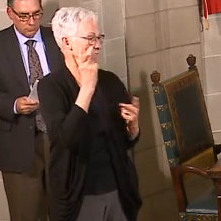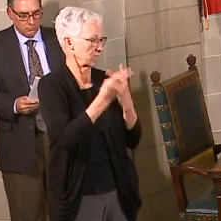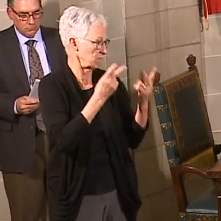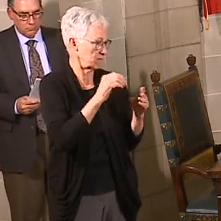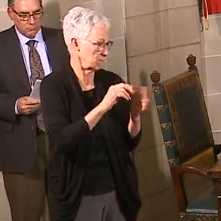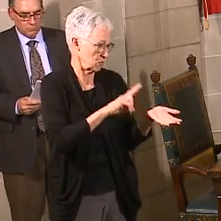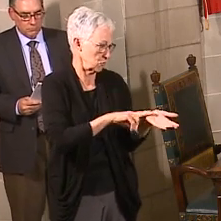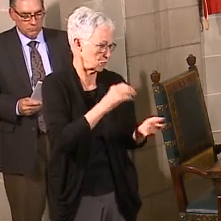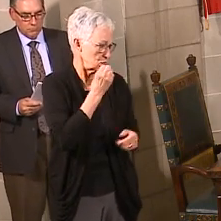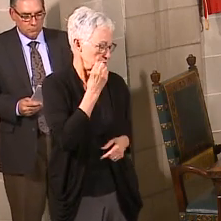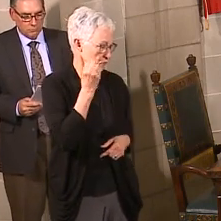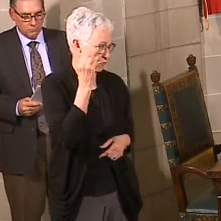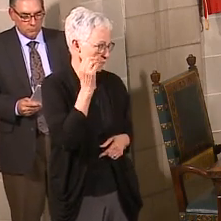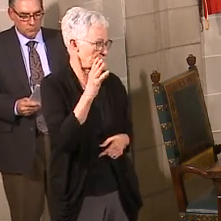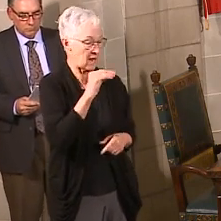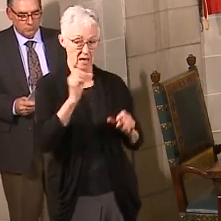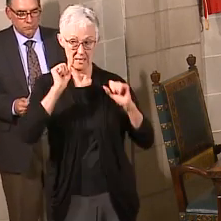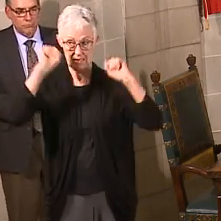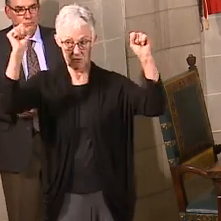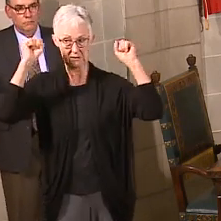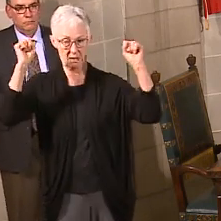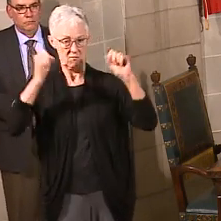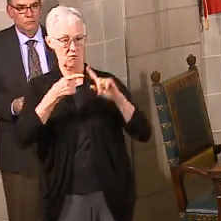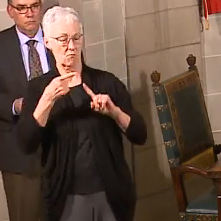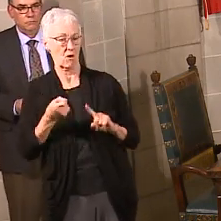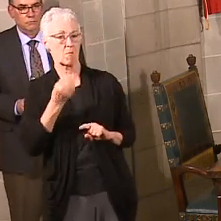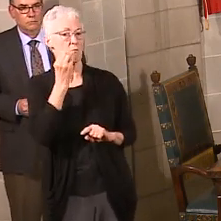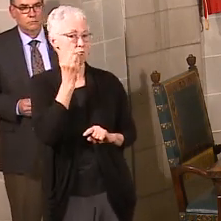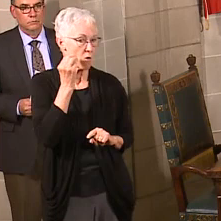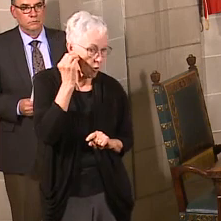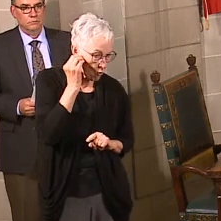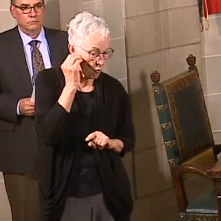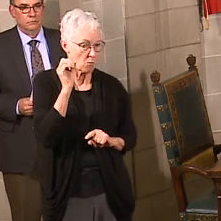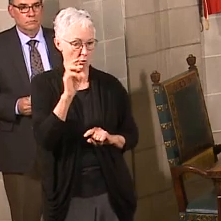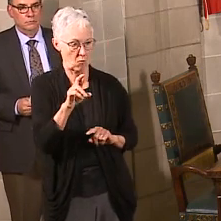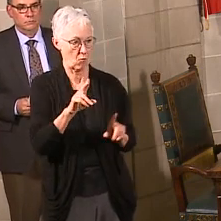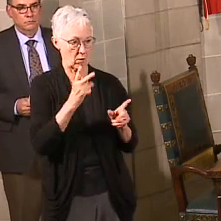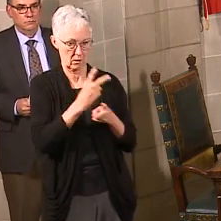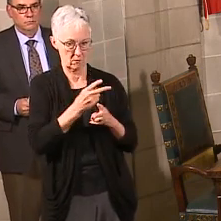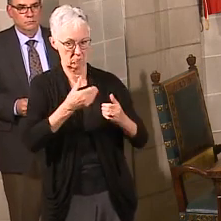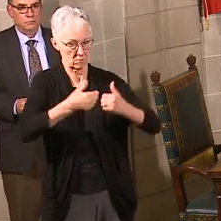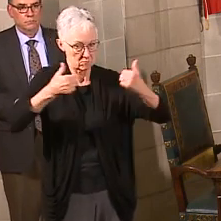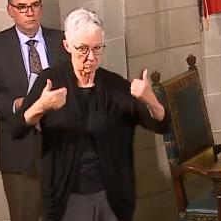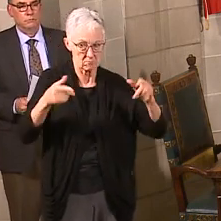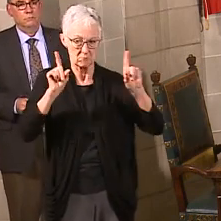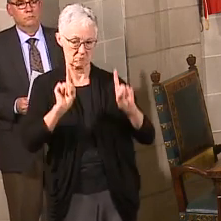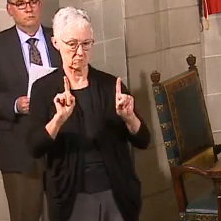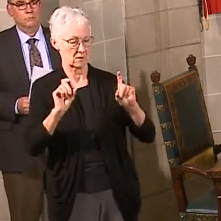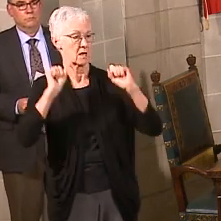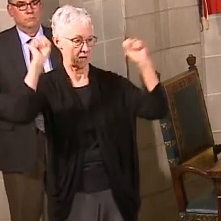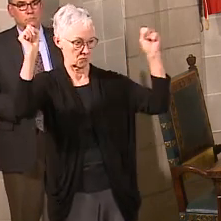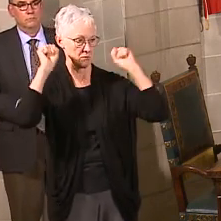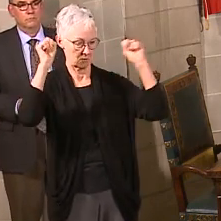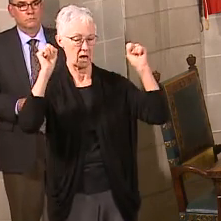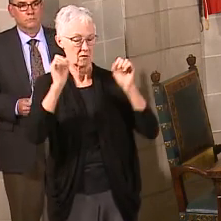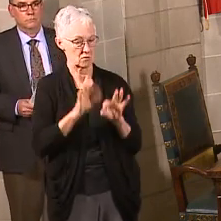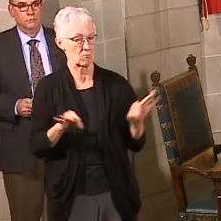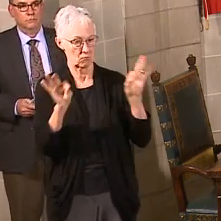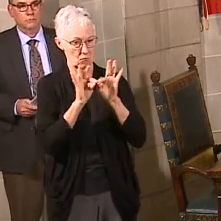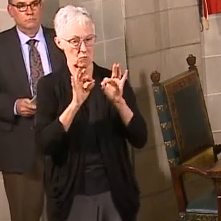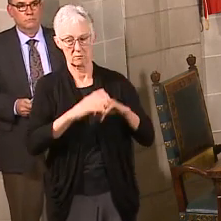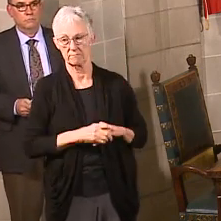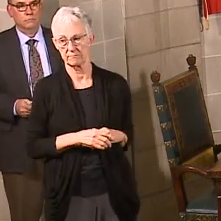an appropriate socially distanced exercise. So we want to continue to emphasize that until we get through the month of